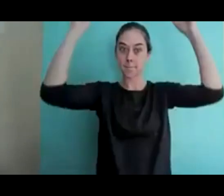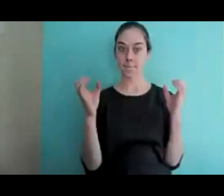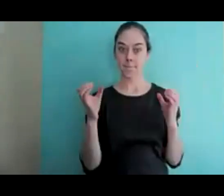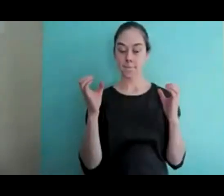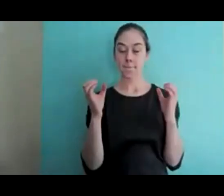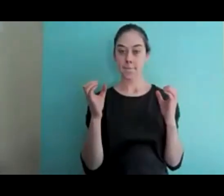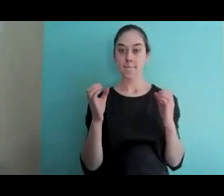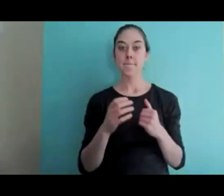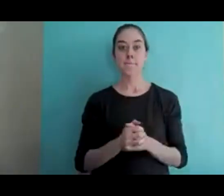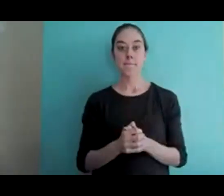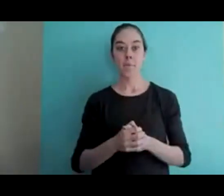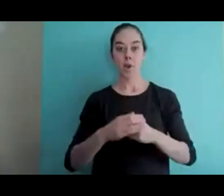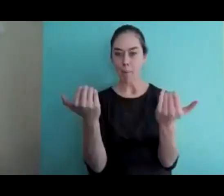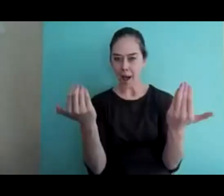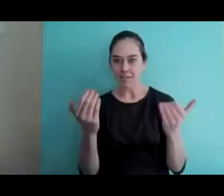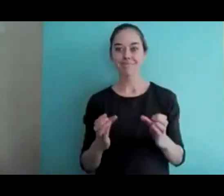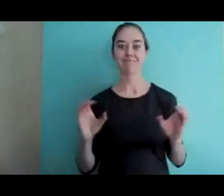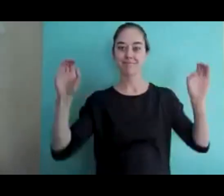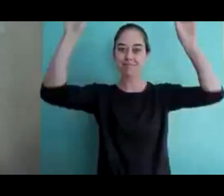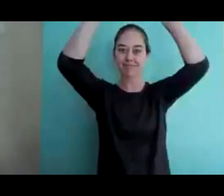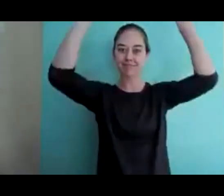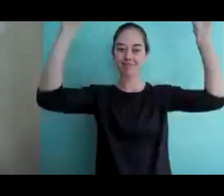Facing out in front, come on.